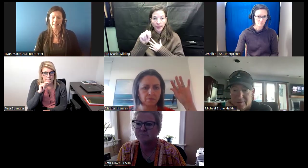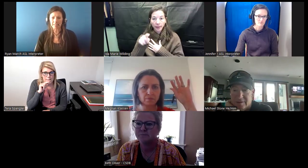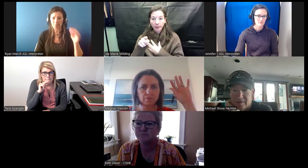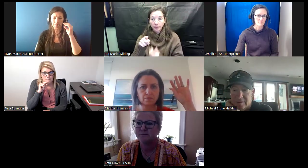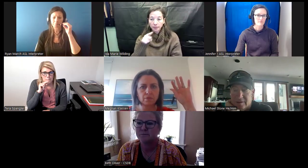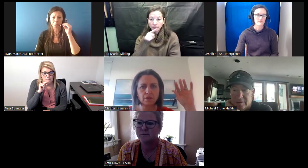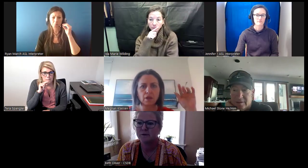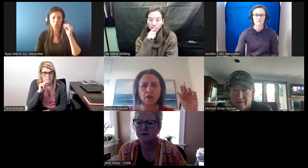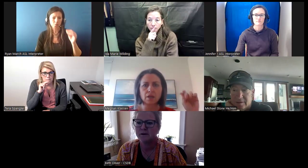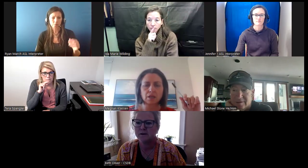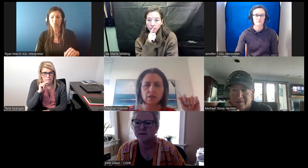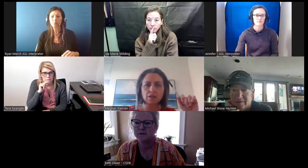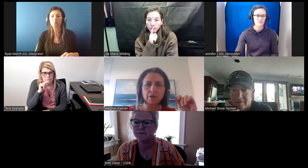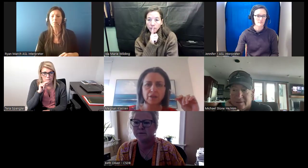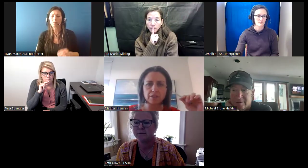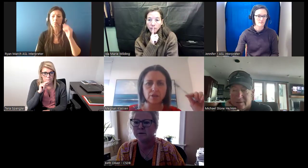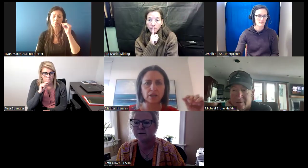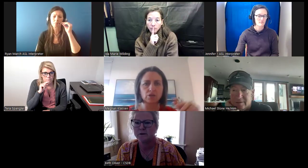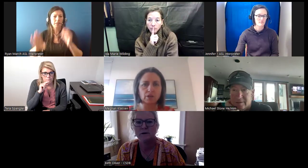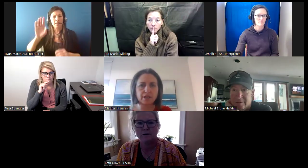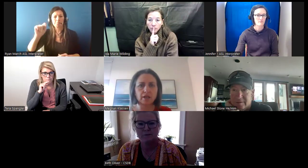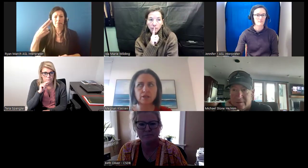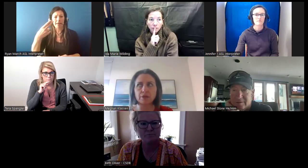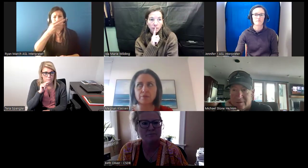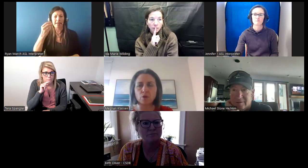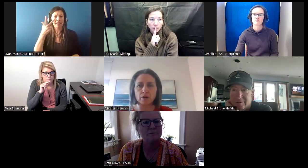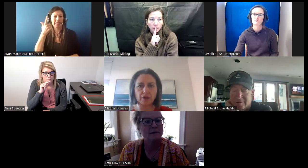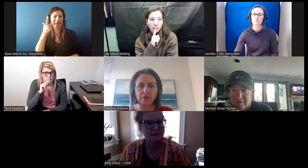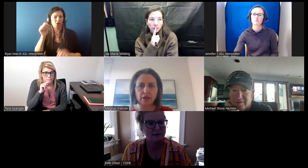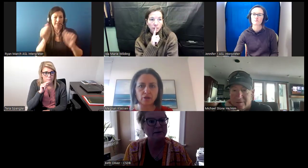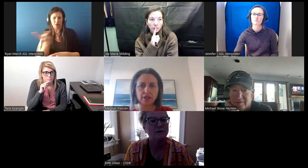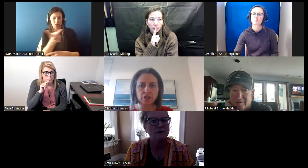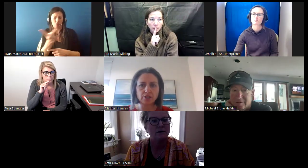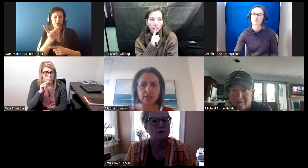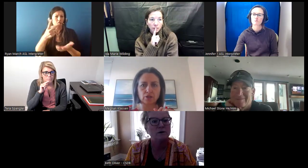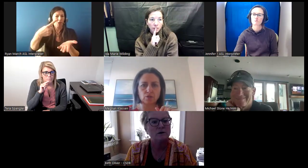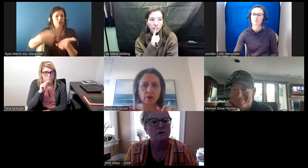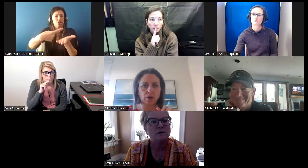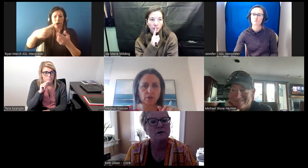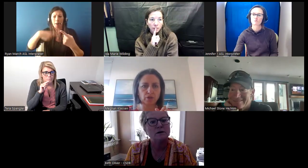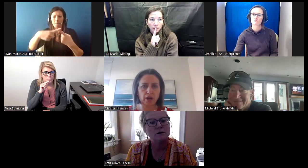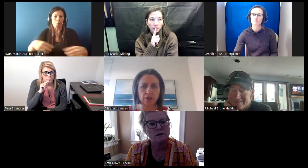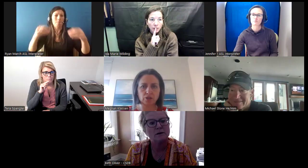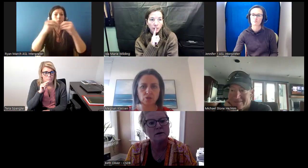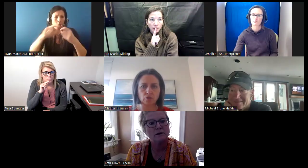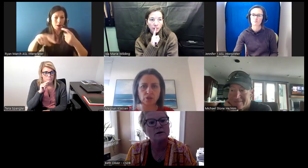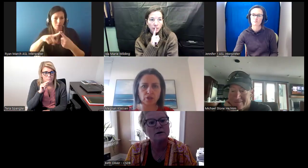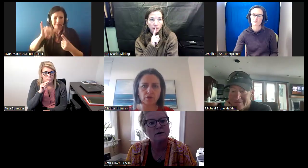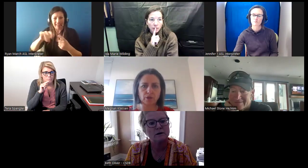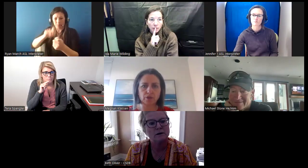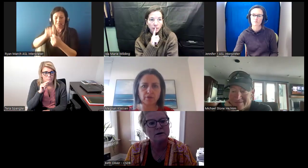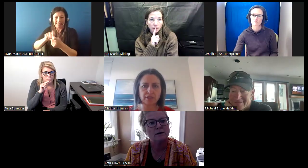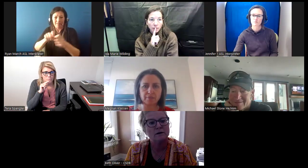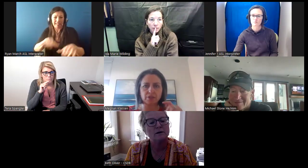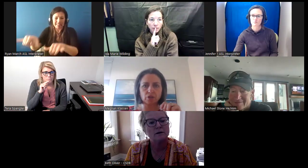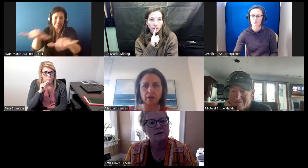Yeah, Megan. Beth and Tara, can you guys talk a little bit more about that accreditation standard? What are we trying to achieve or